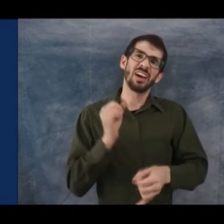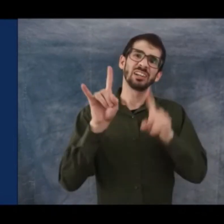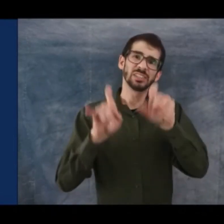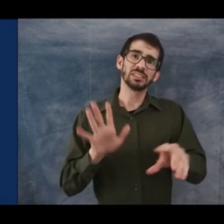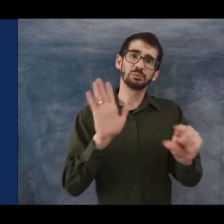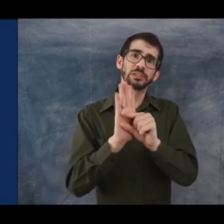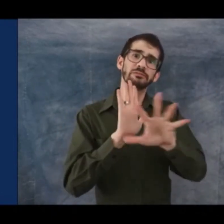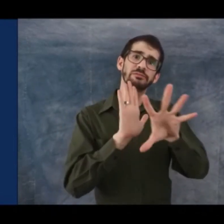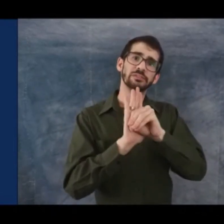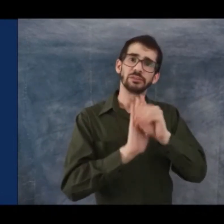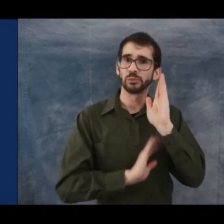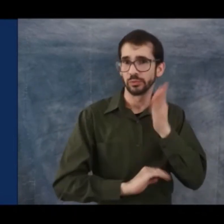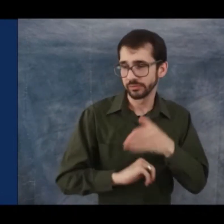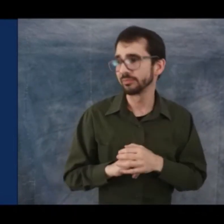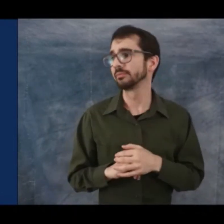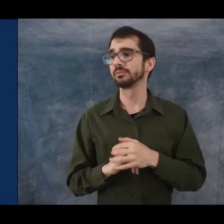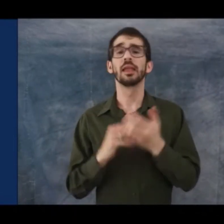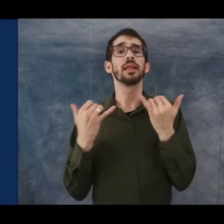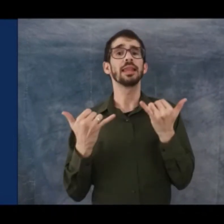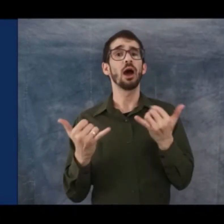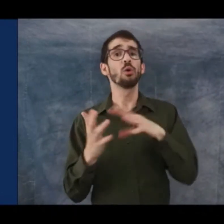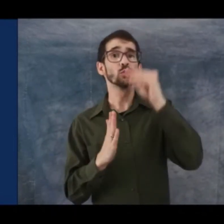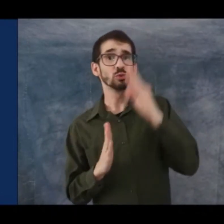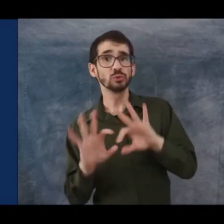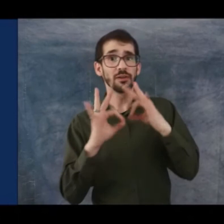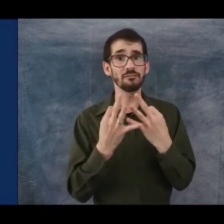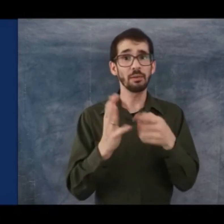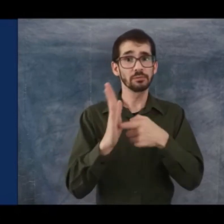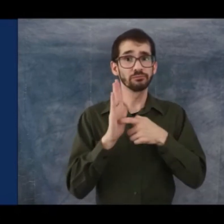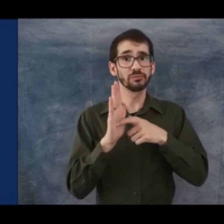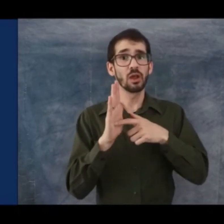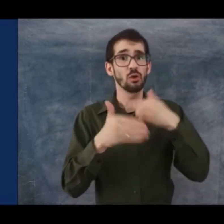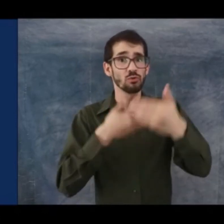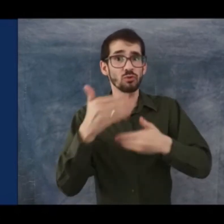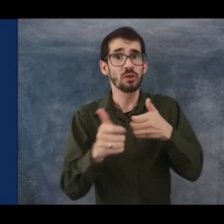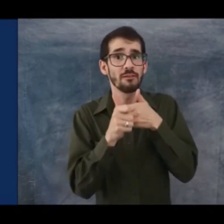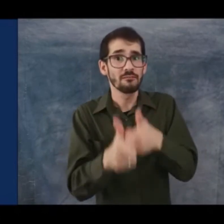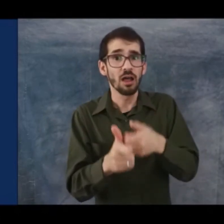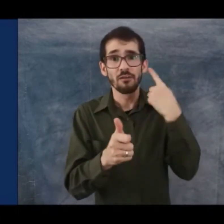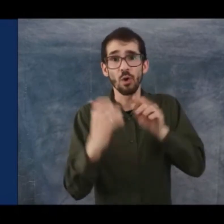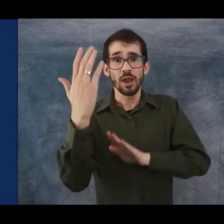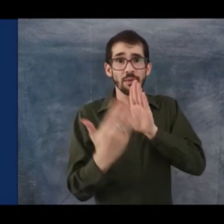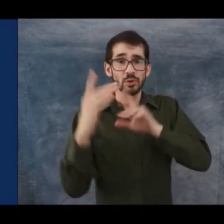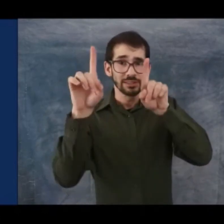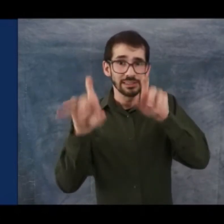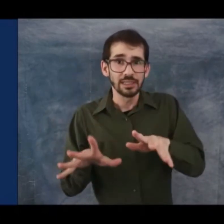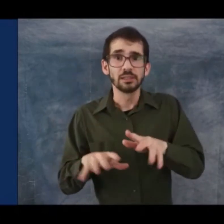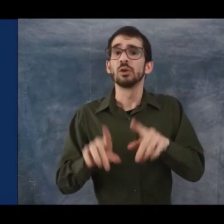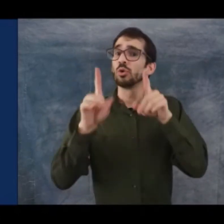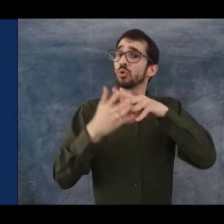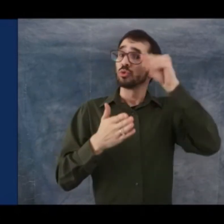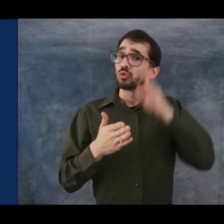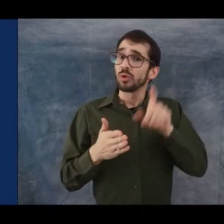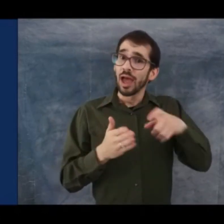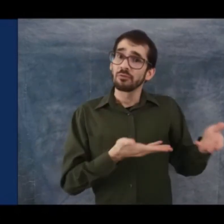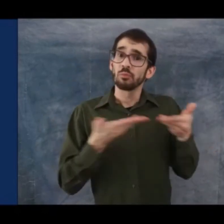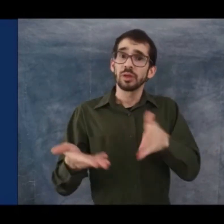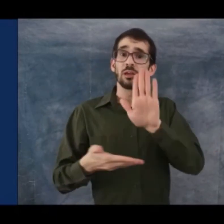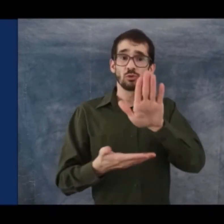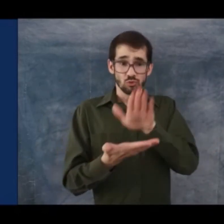Now I will go over the student and family protocols for in-person testing. Students will need to bring their school-provided Chromebook for